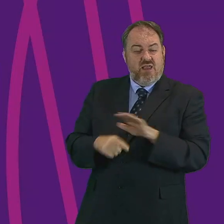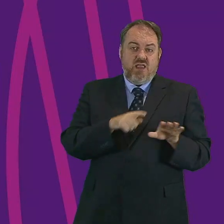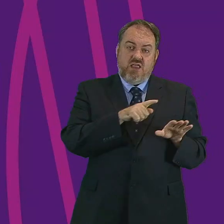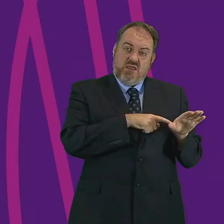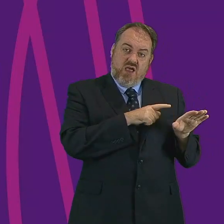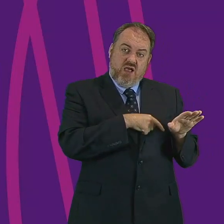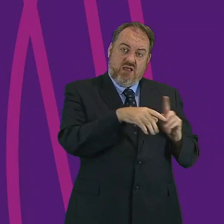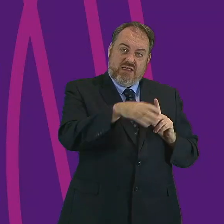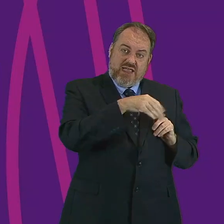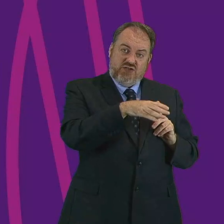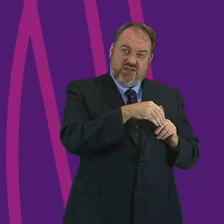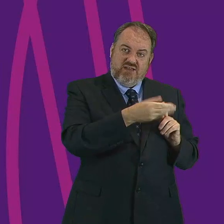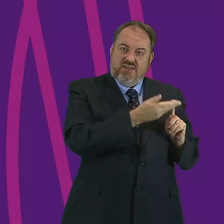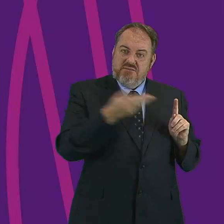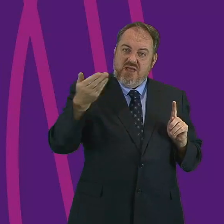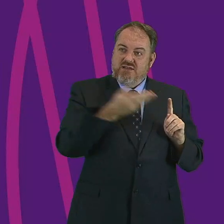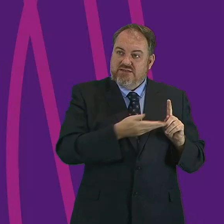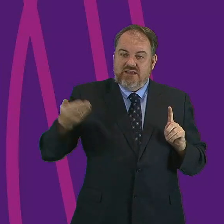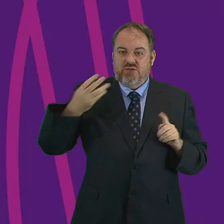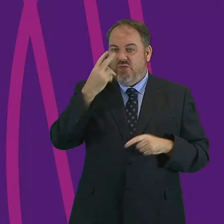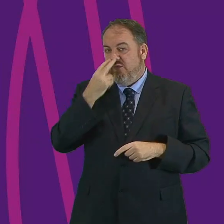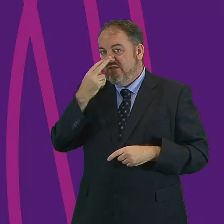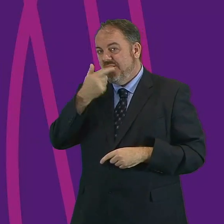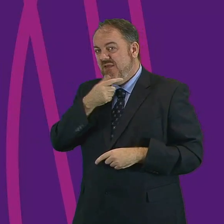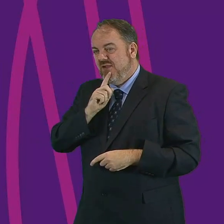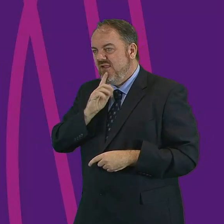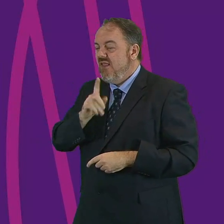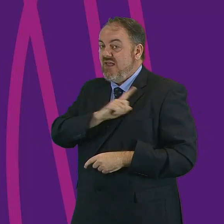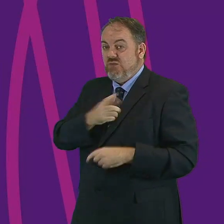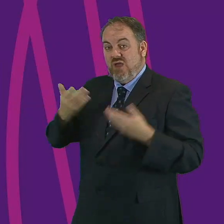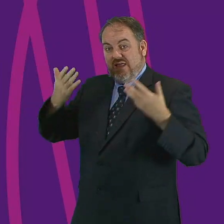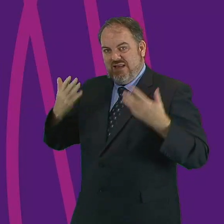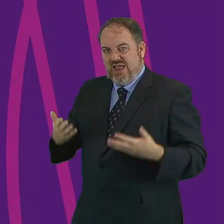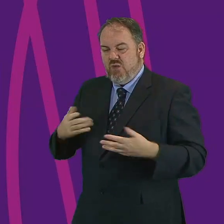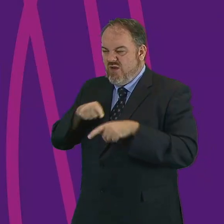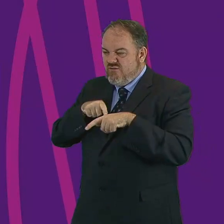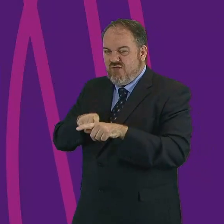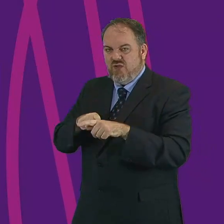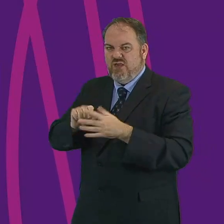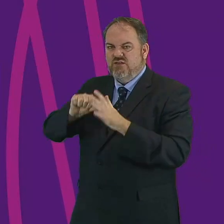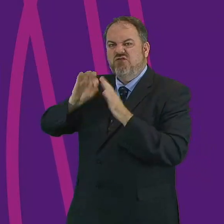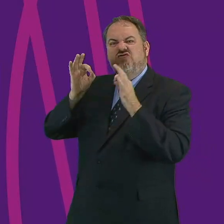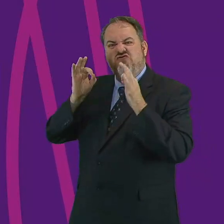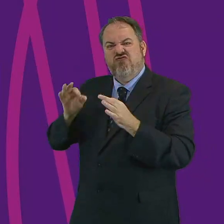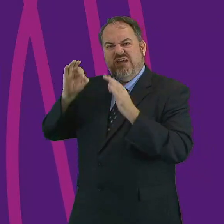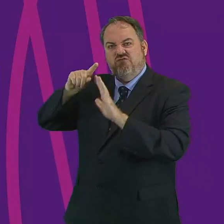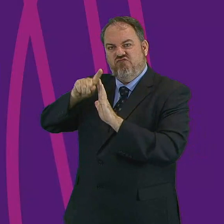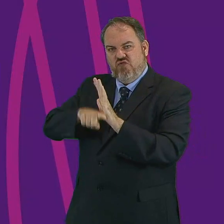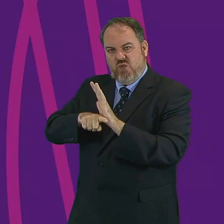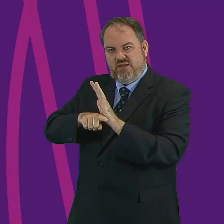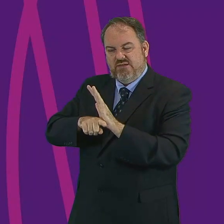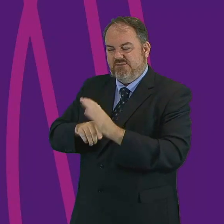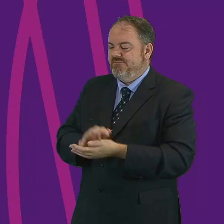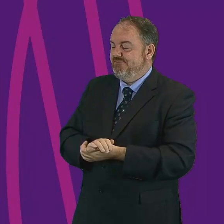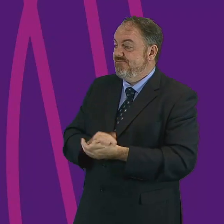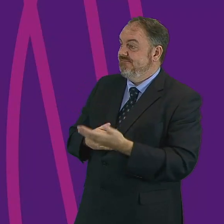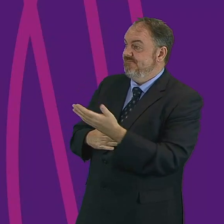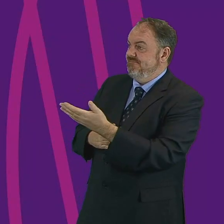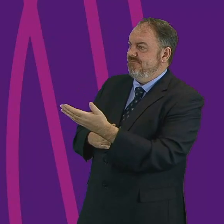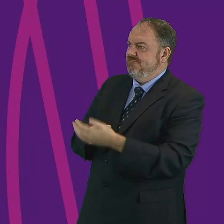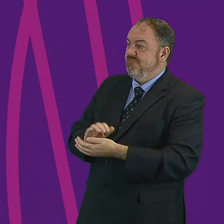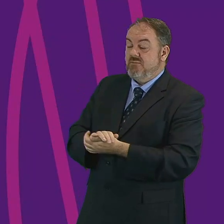people are less likely to become seriously ill or die from COVID, but they can still become gravely ill, and of course we know that many